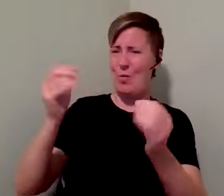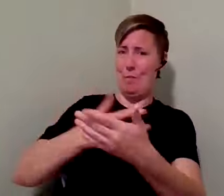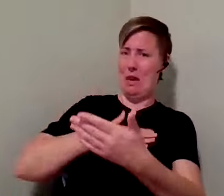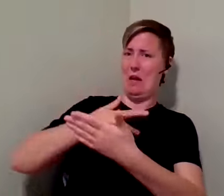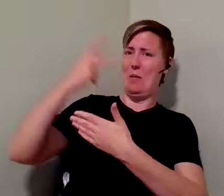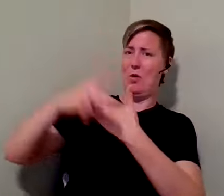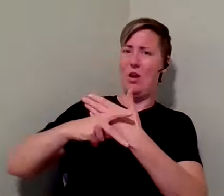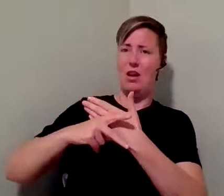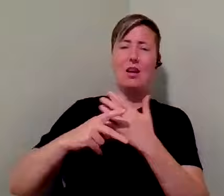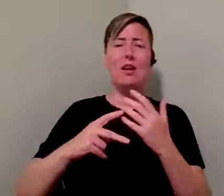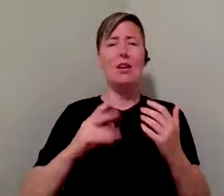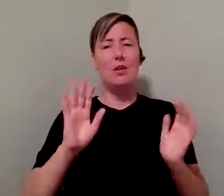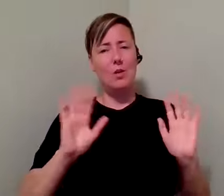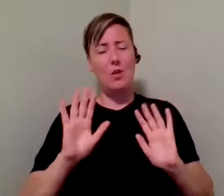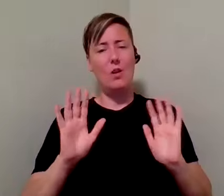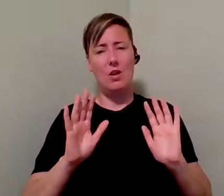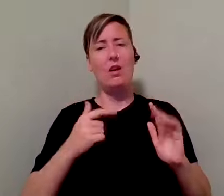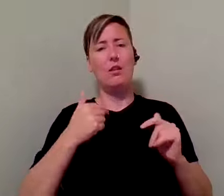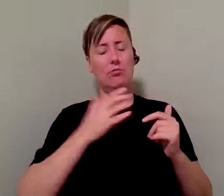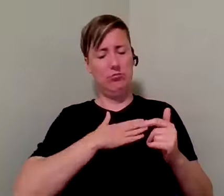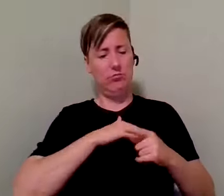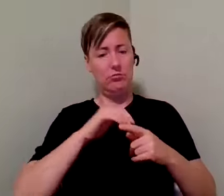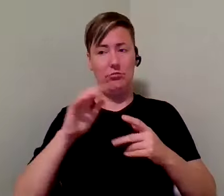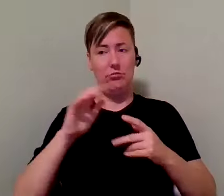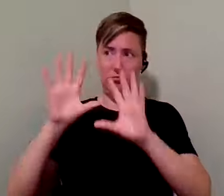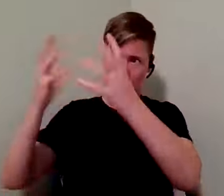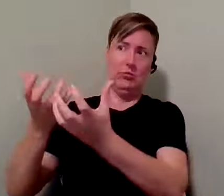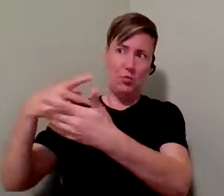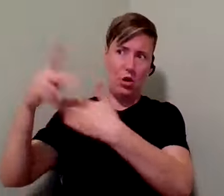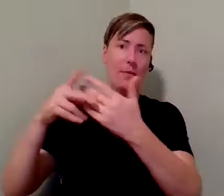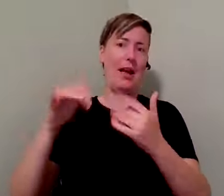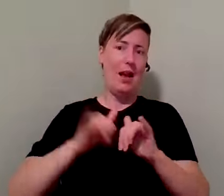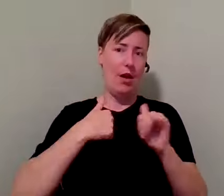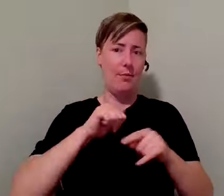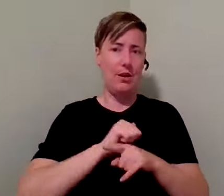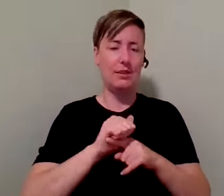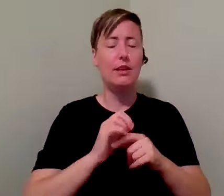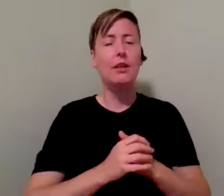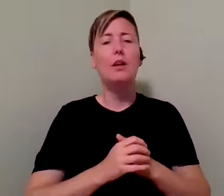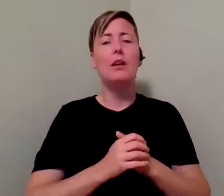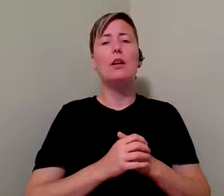the program. This is how I practice it. When I wake up in the morning, before I even get my lazy backside out of